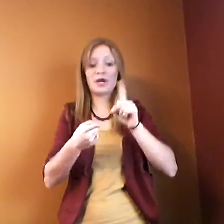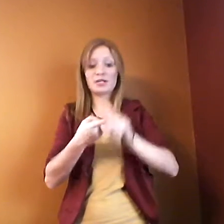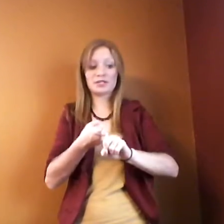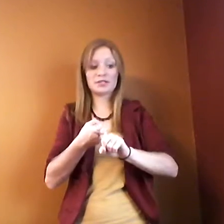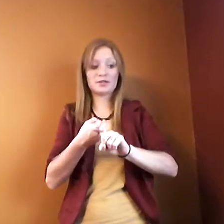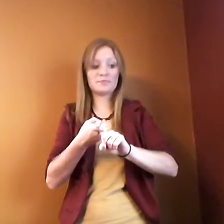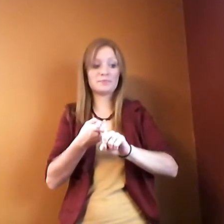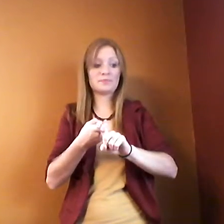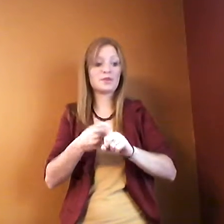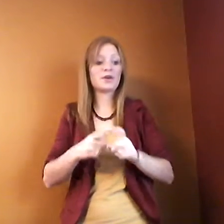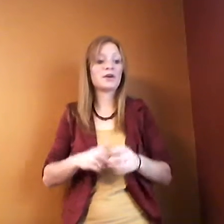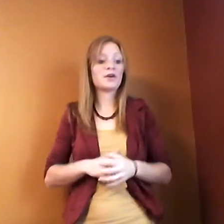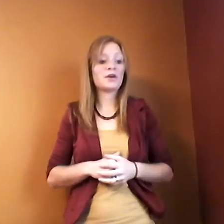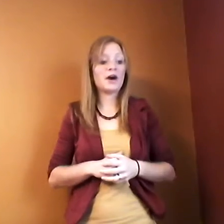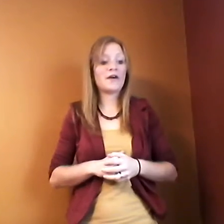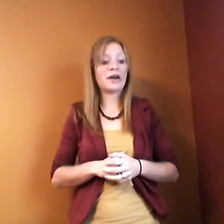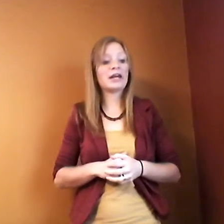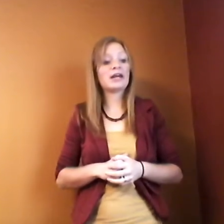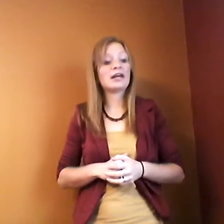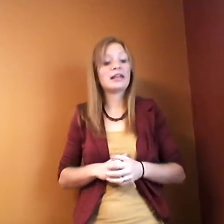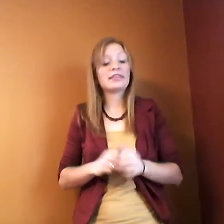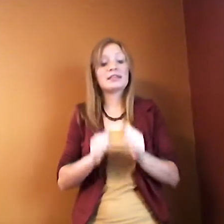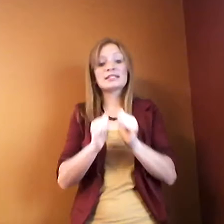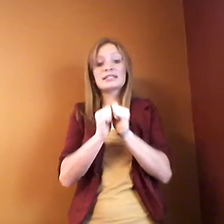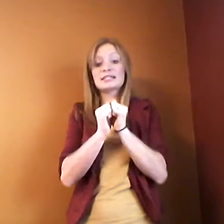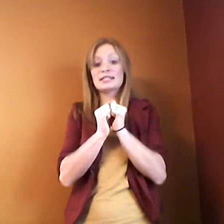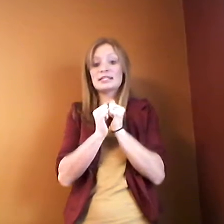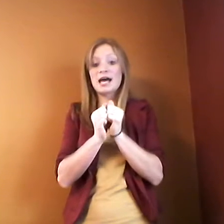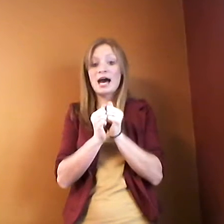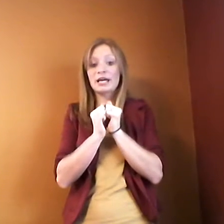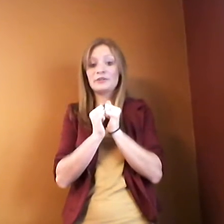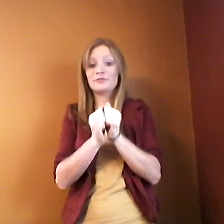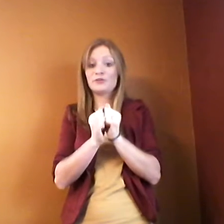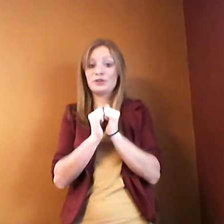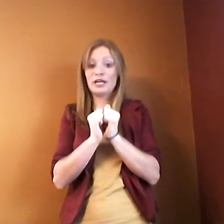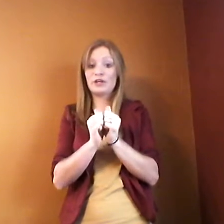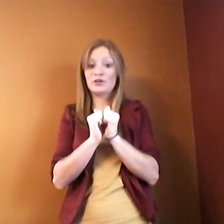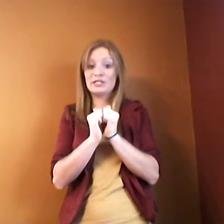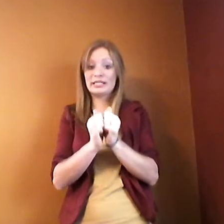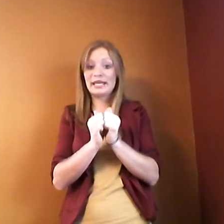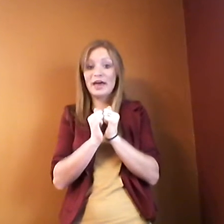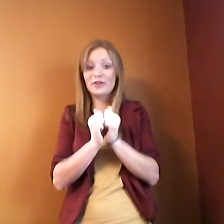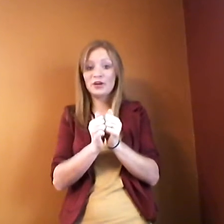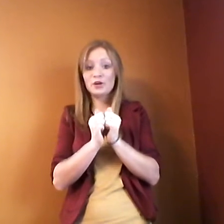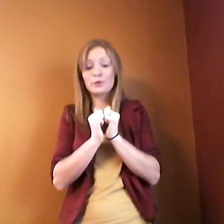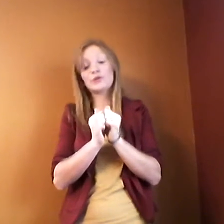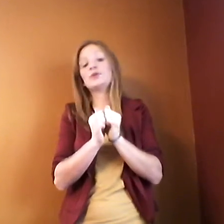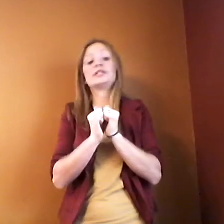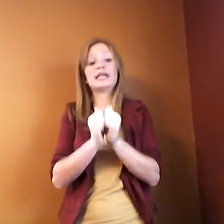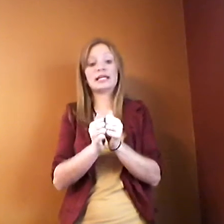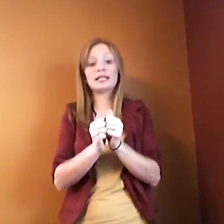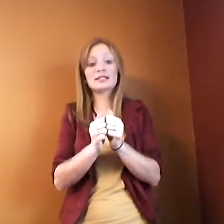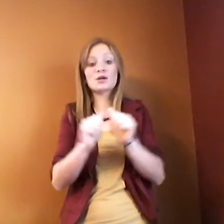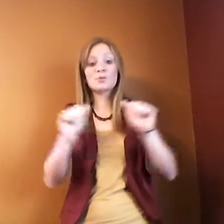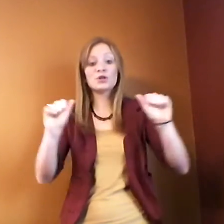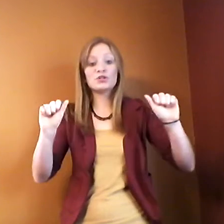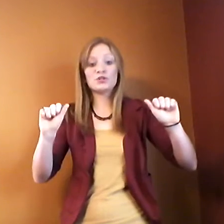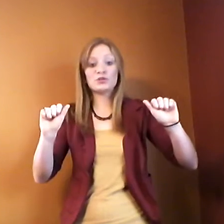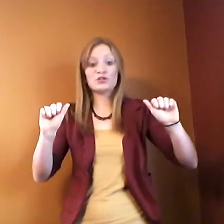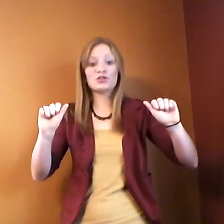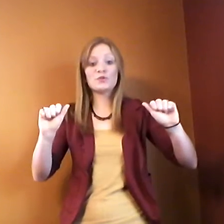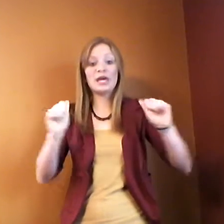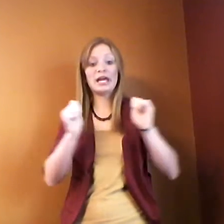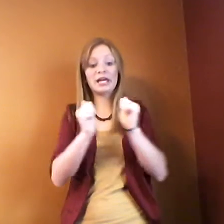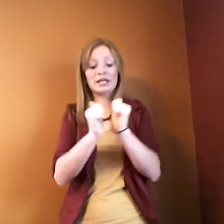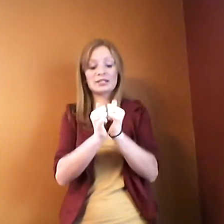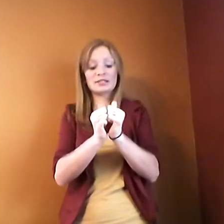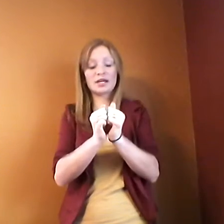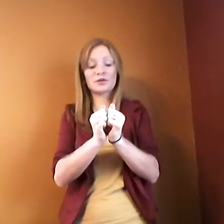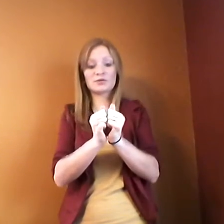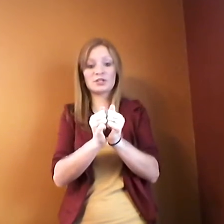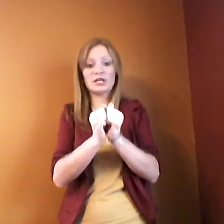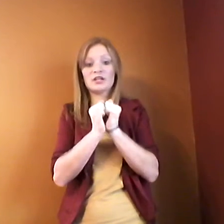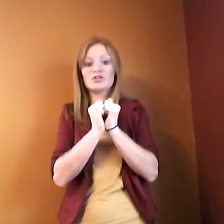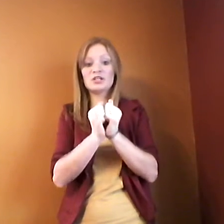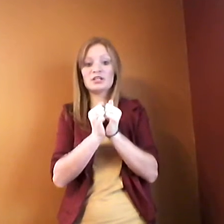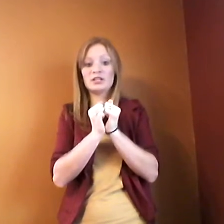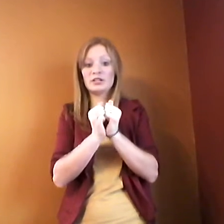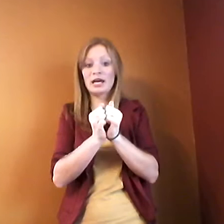girlfriend. All right? This is the sign for like you're together or you're dating someone. So it's two A hands, knuckles are touching, and you kind of